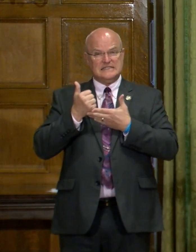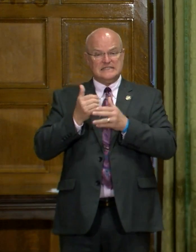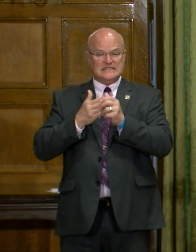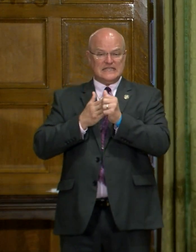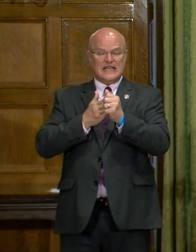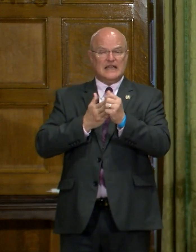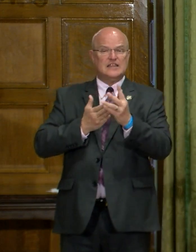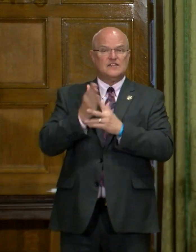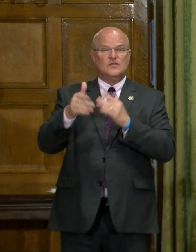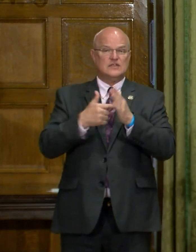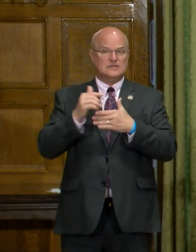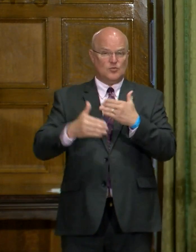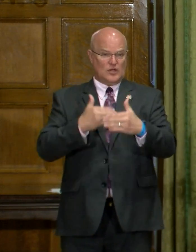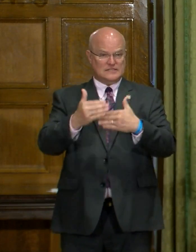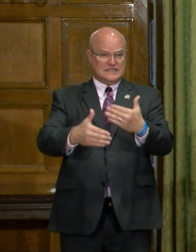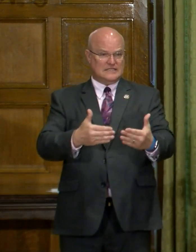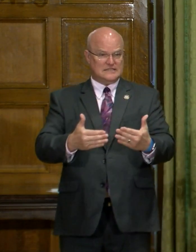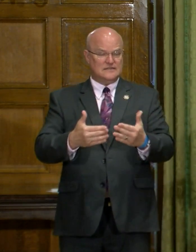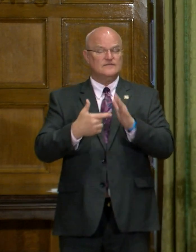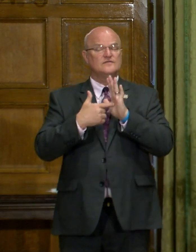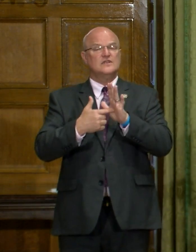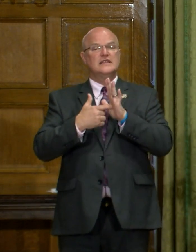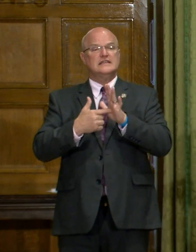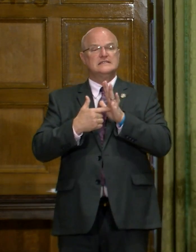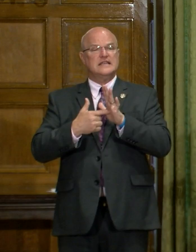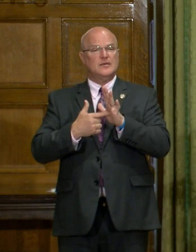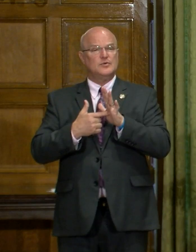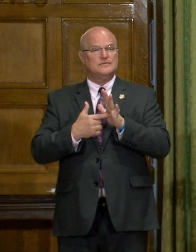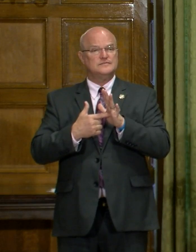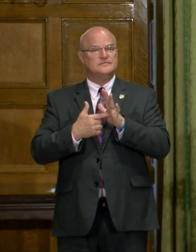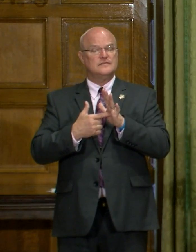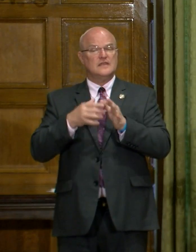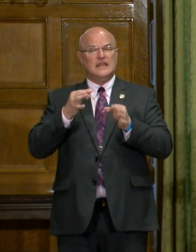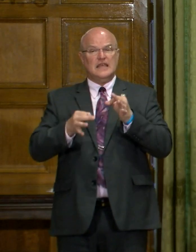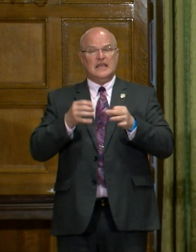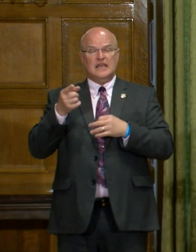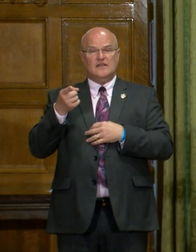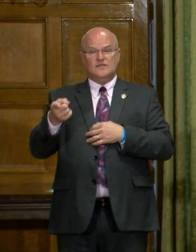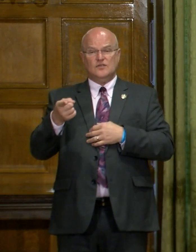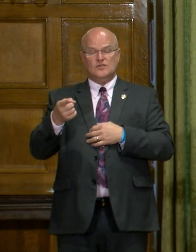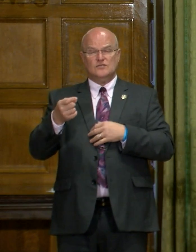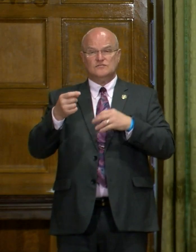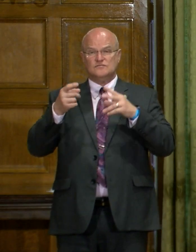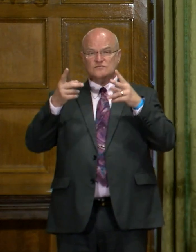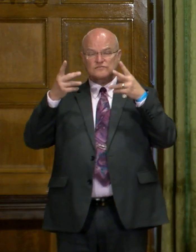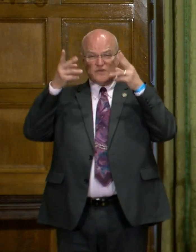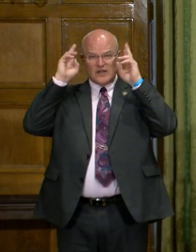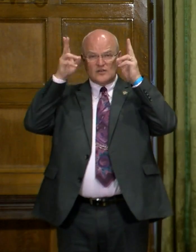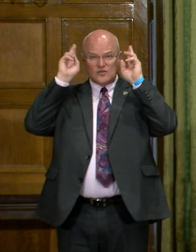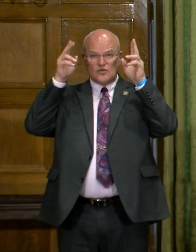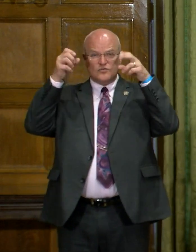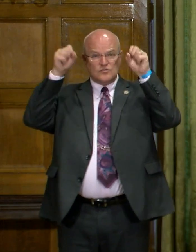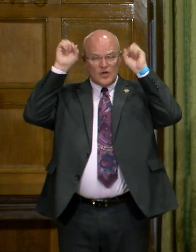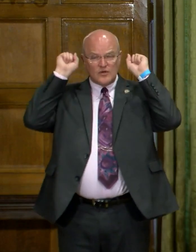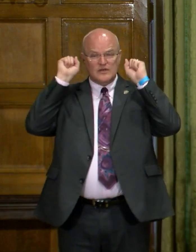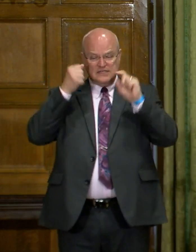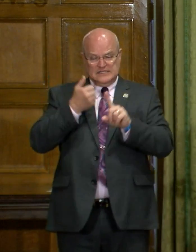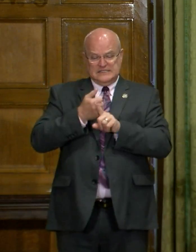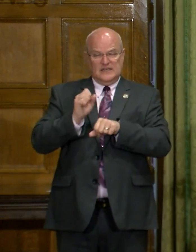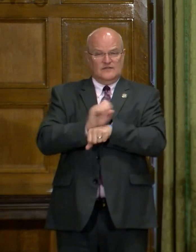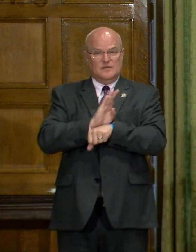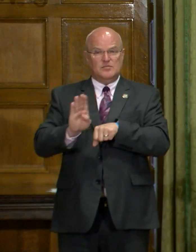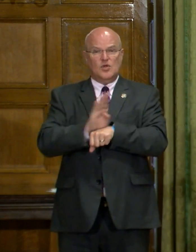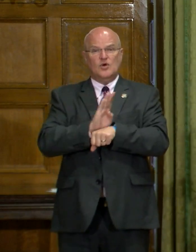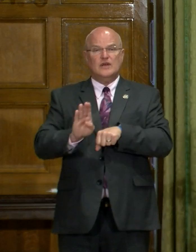to guide them through this process. For example, if you're a hairdresser or a barber that's